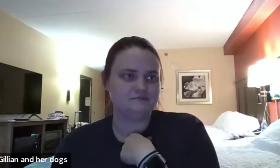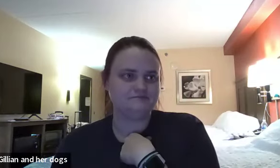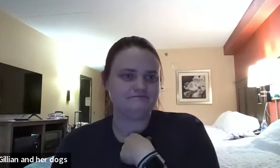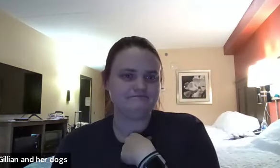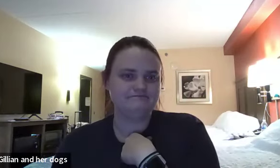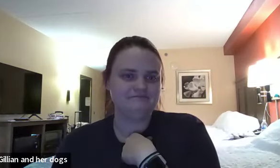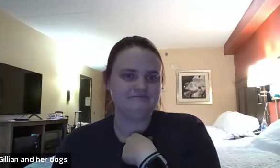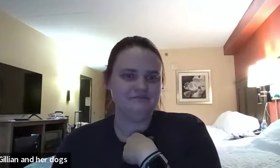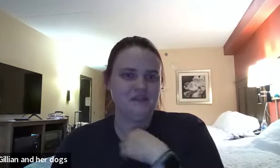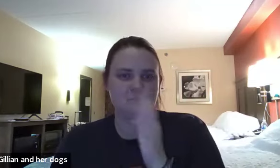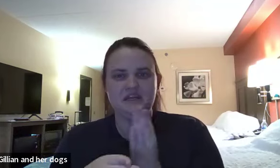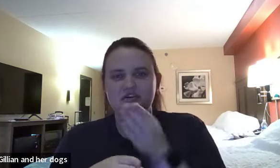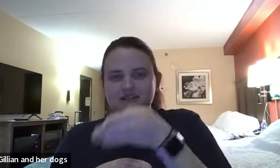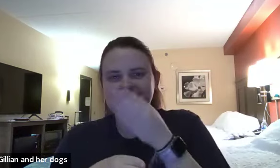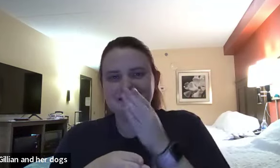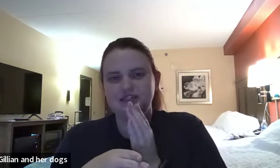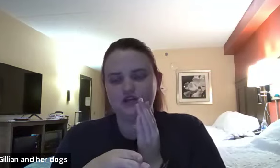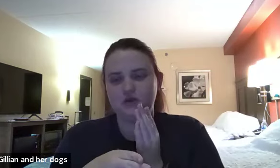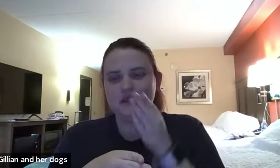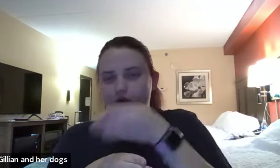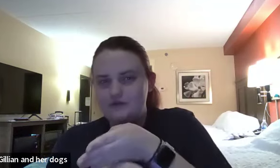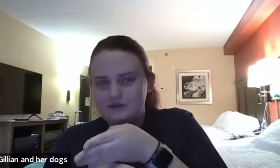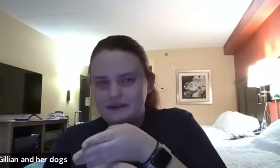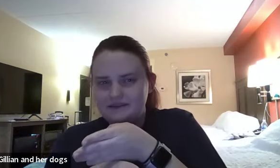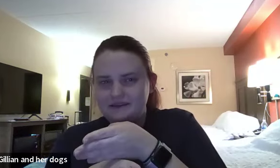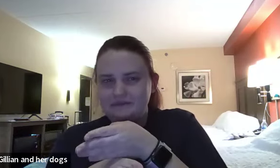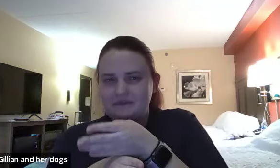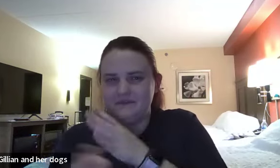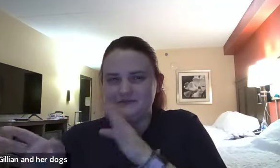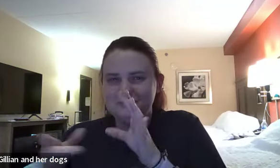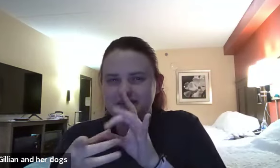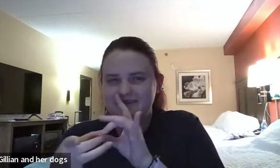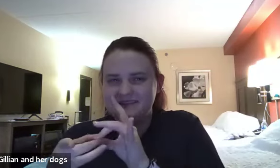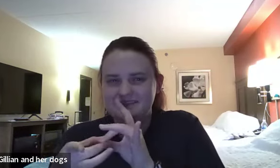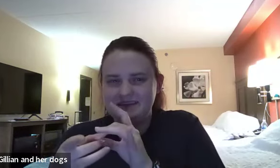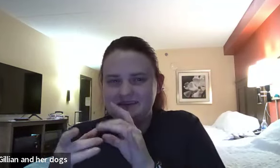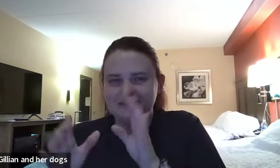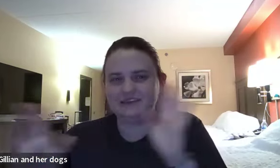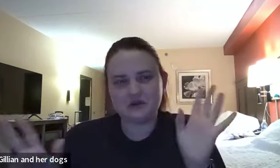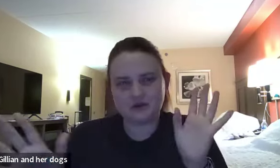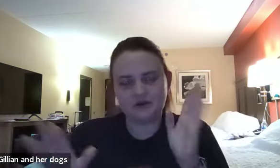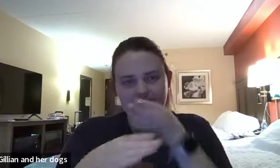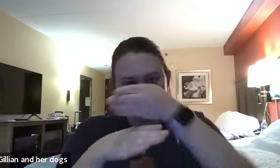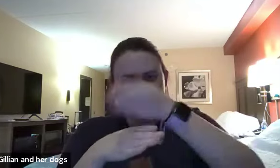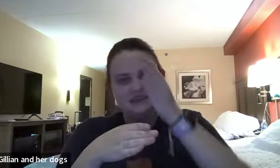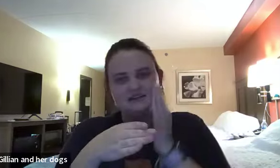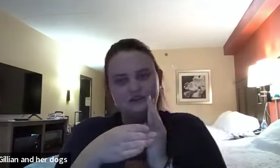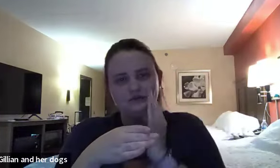Um, but again, you're not going over anything. That's where like this like literal concept can get a little